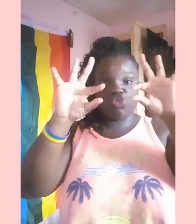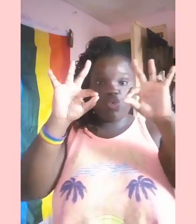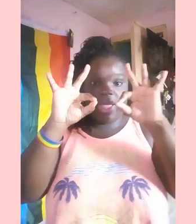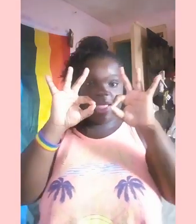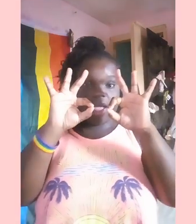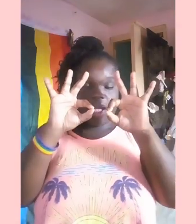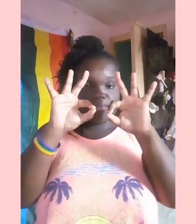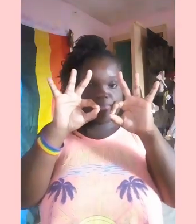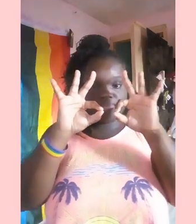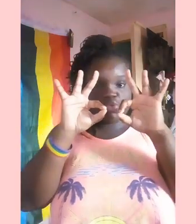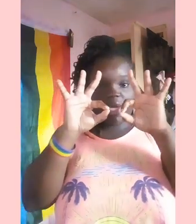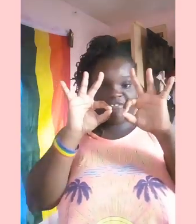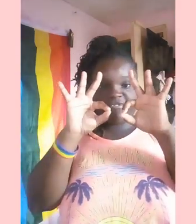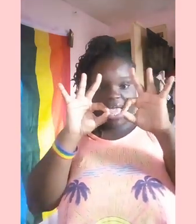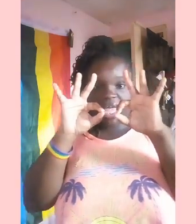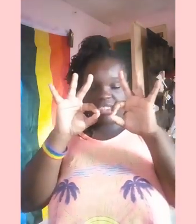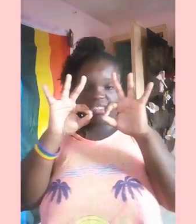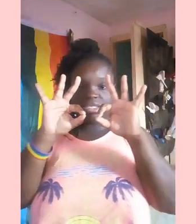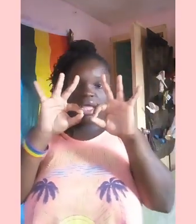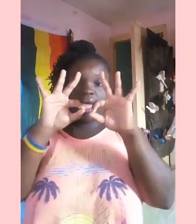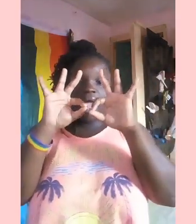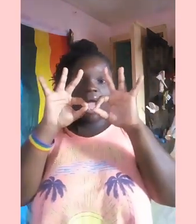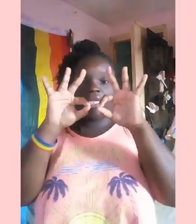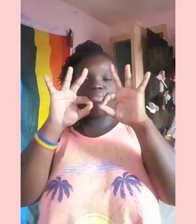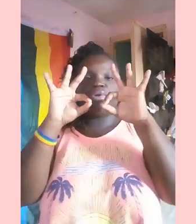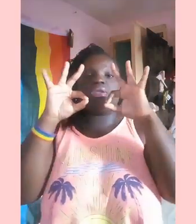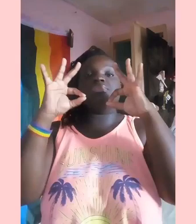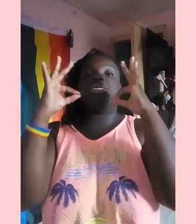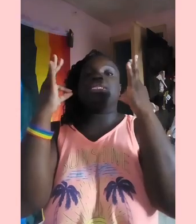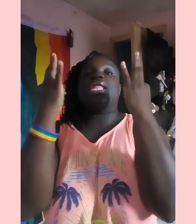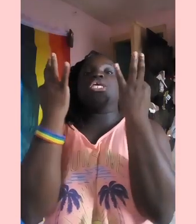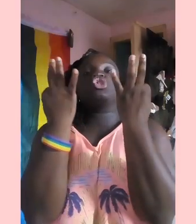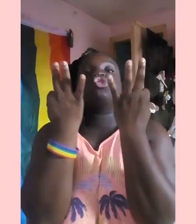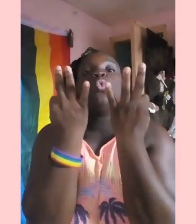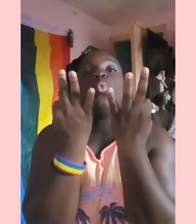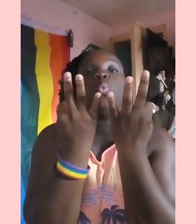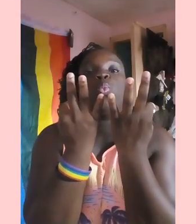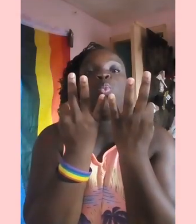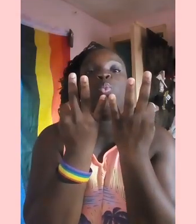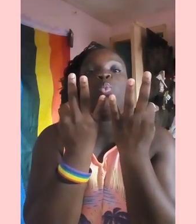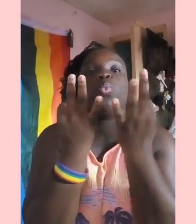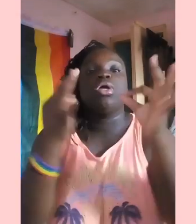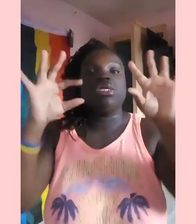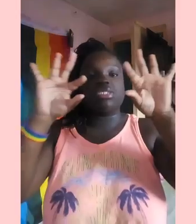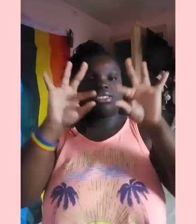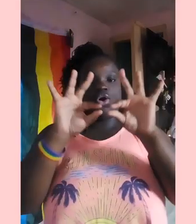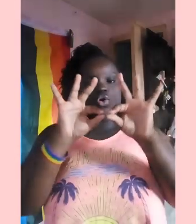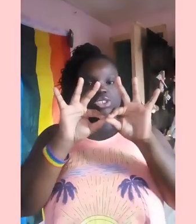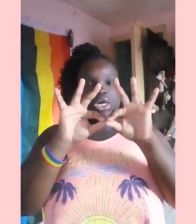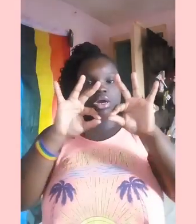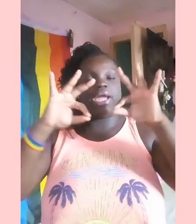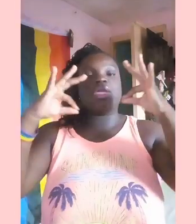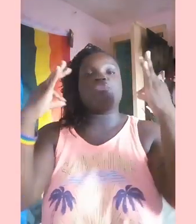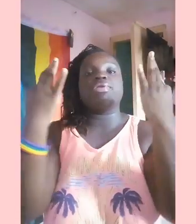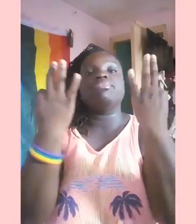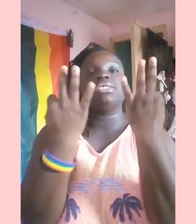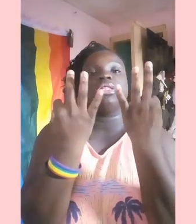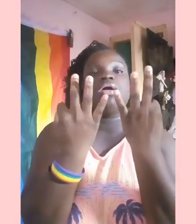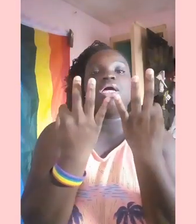two F hands, and you bring them together like so. So it's out here and you bring them together.